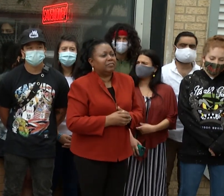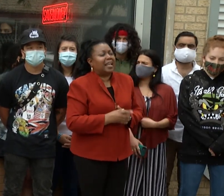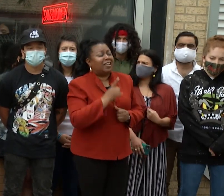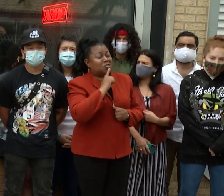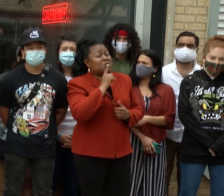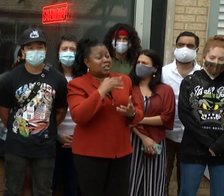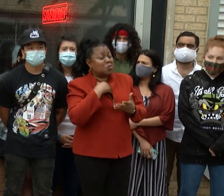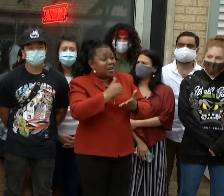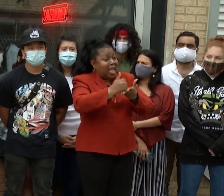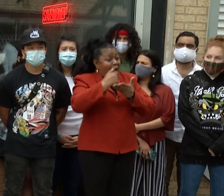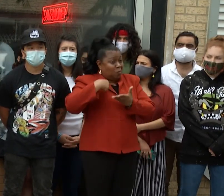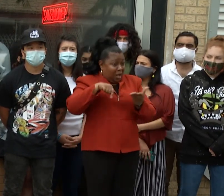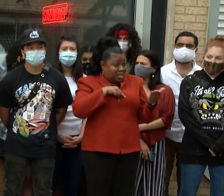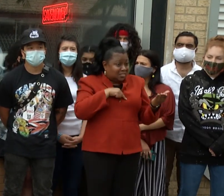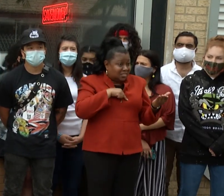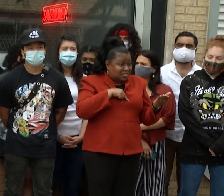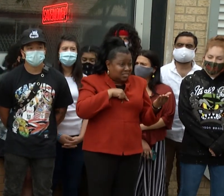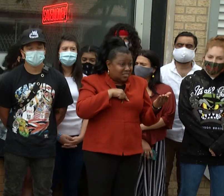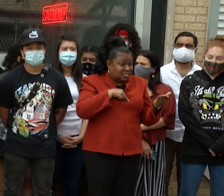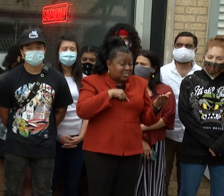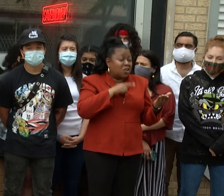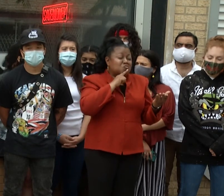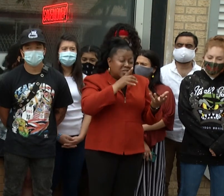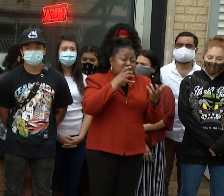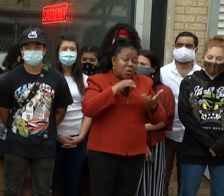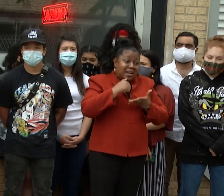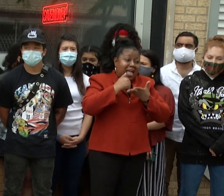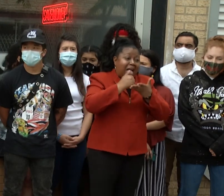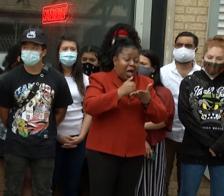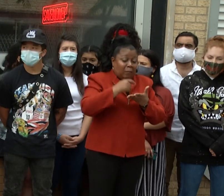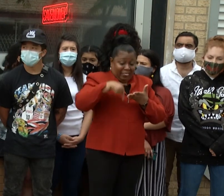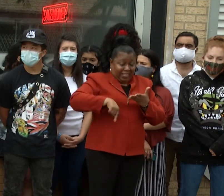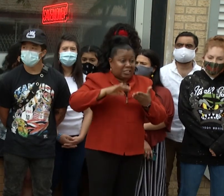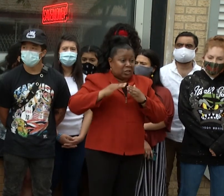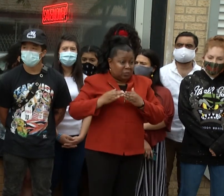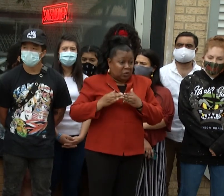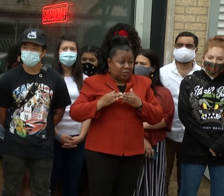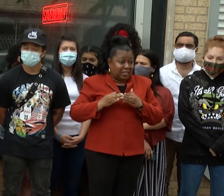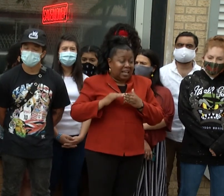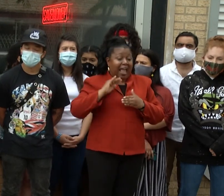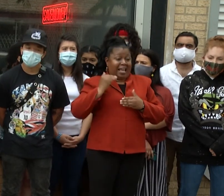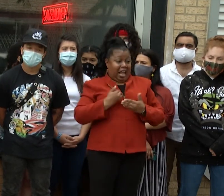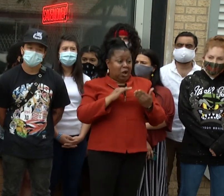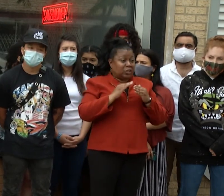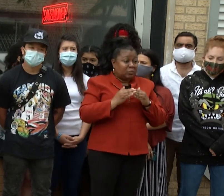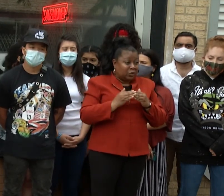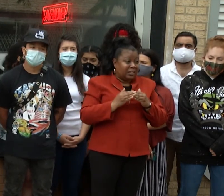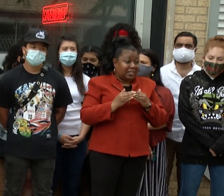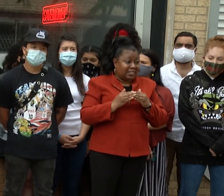If you really want to help us, if you really want to help this community and our community,